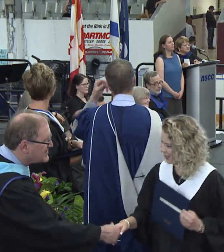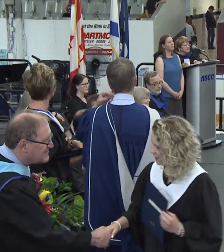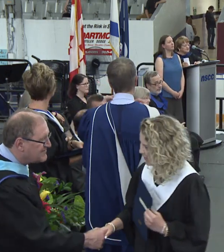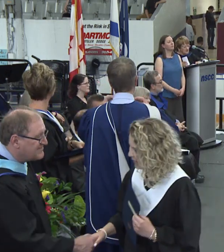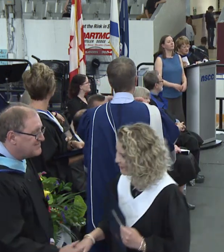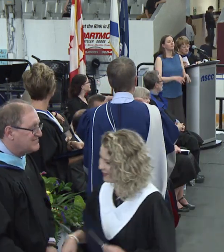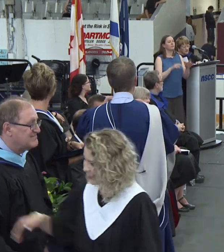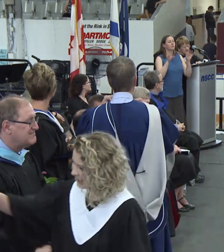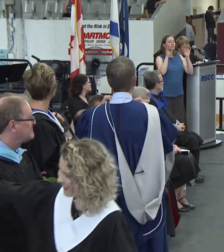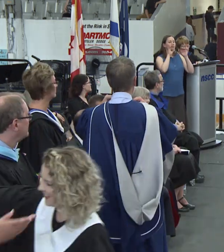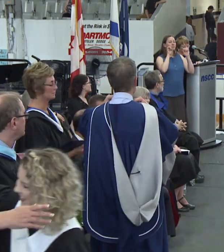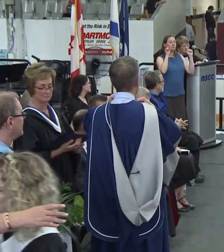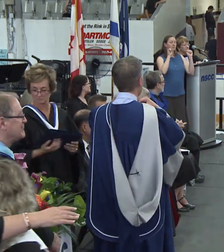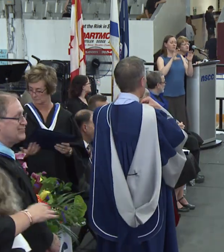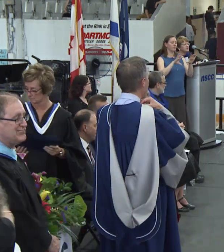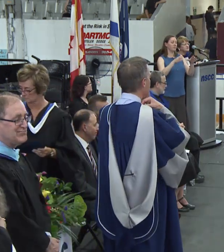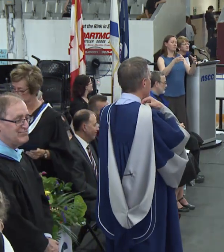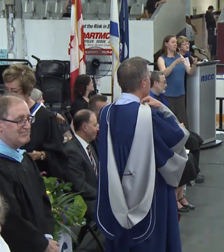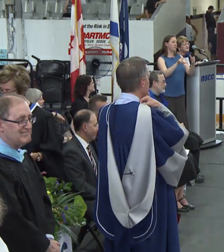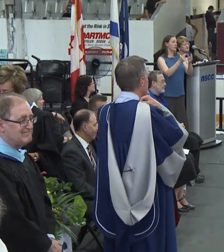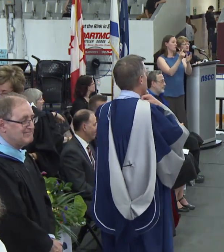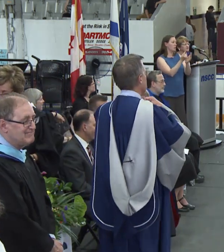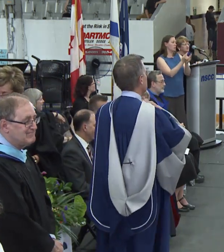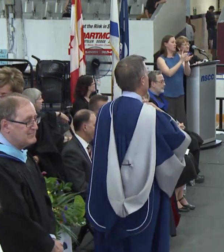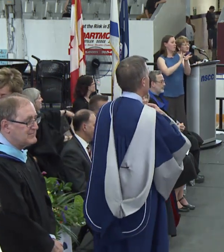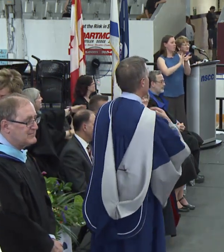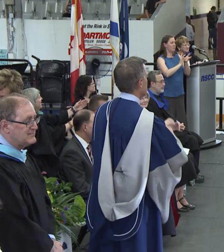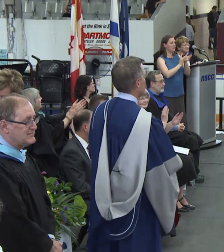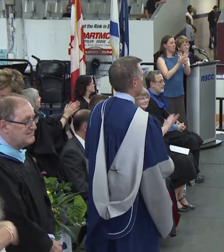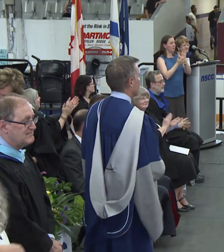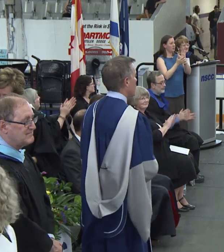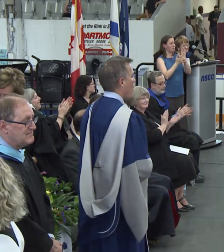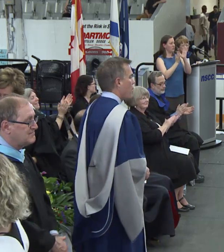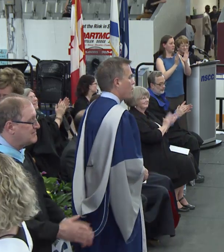Mr. President, the graduates in Pharmacy Technician.